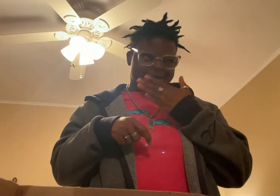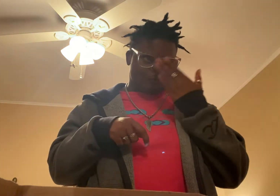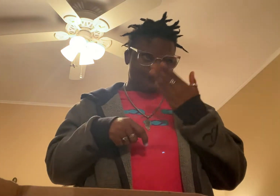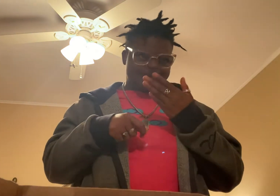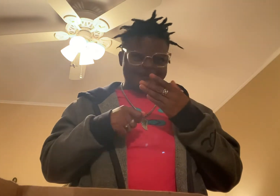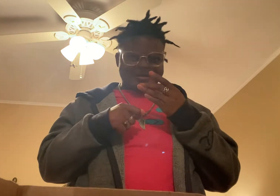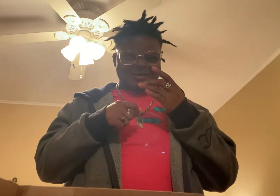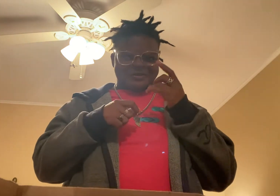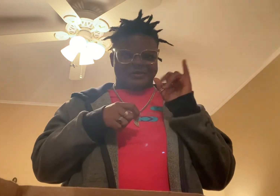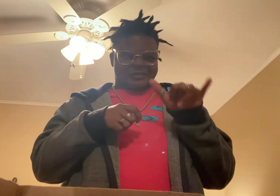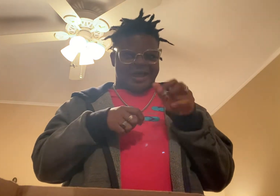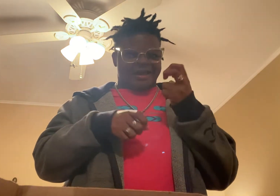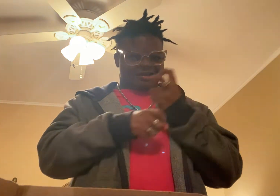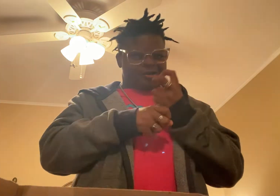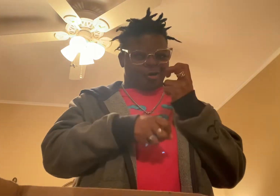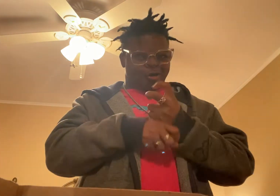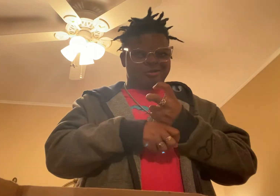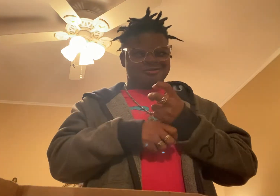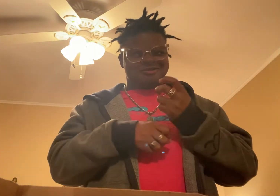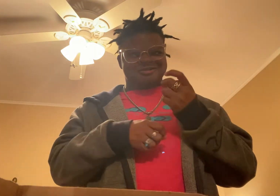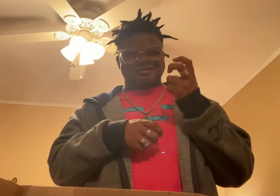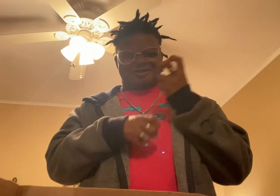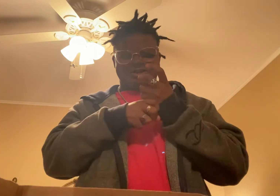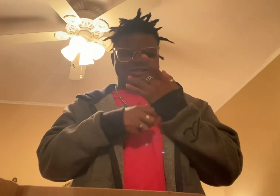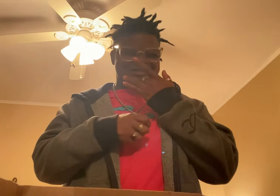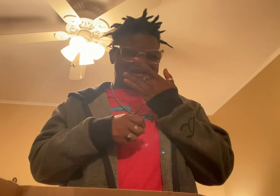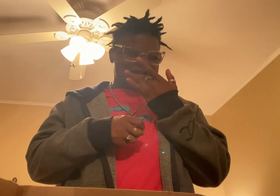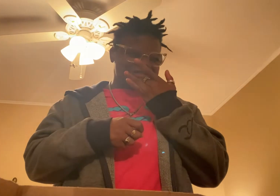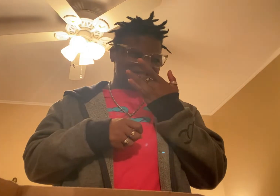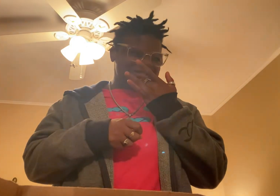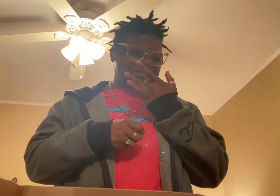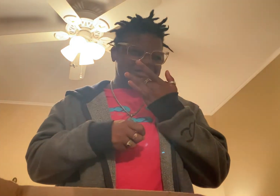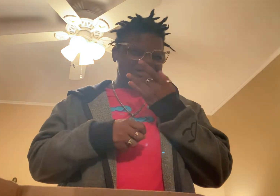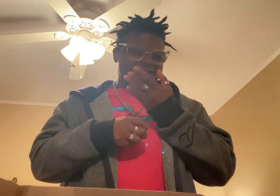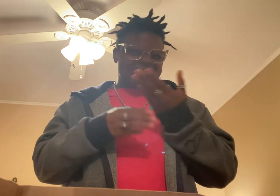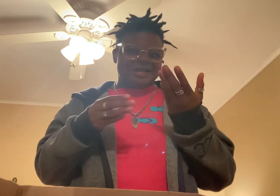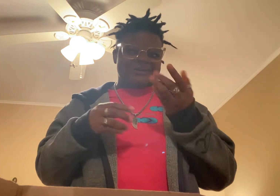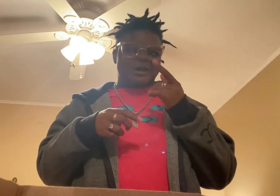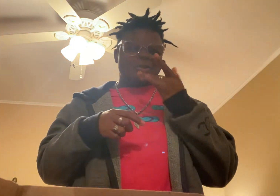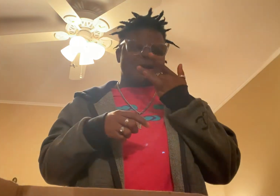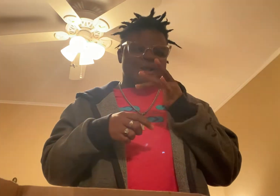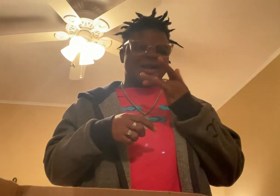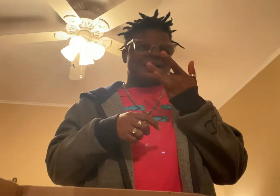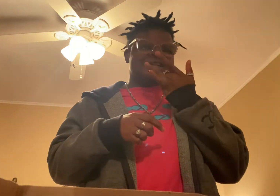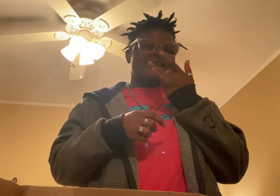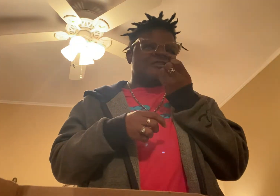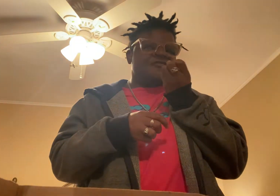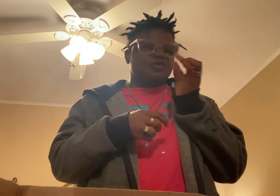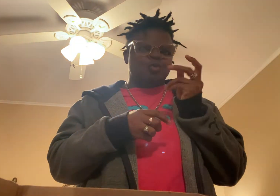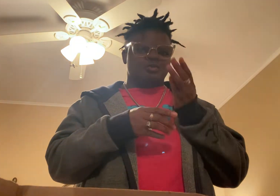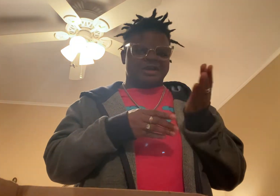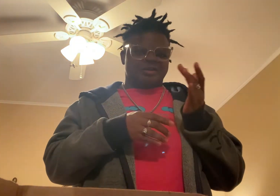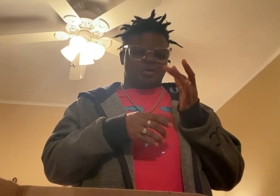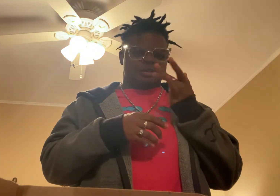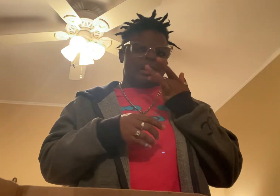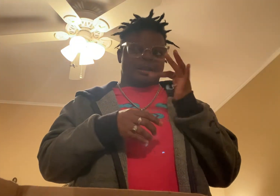smell, so that is kind of hard. It's hard to taste things, but luckily I can taste a few things. But luckily for